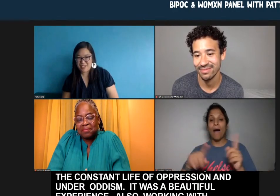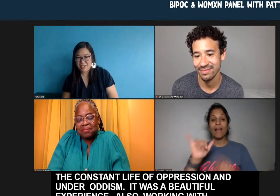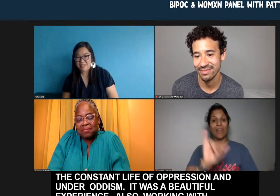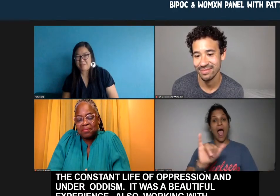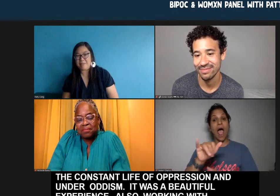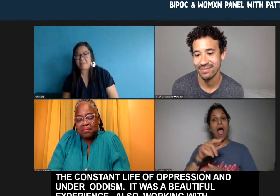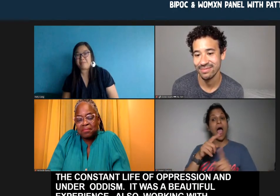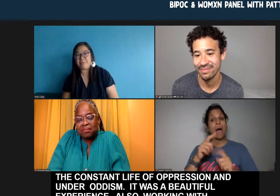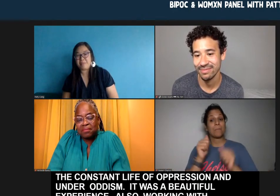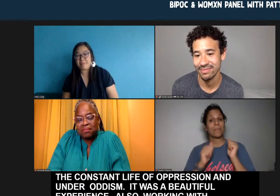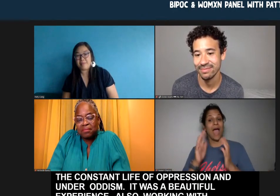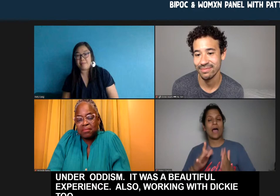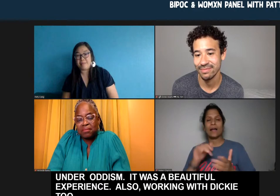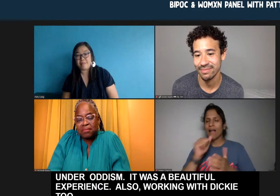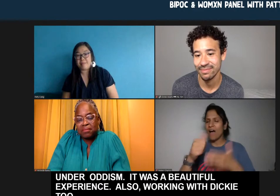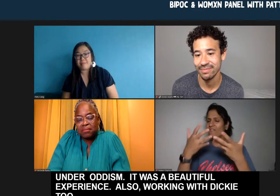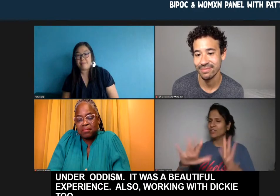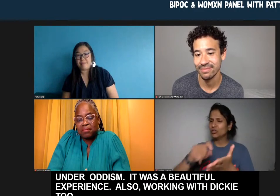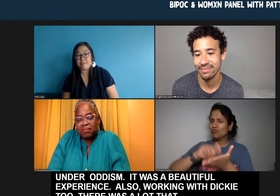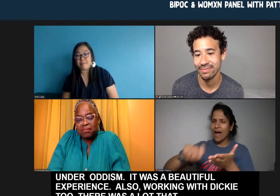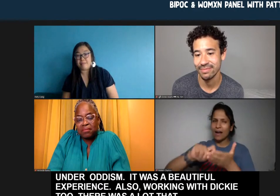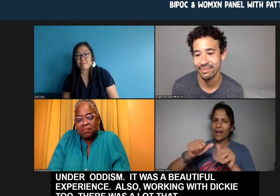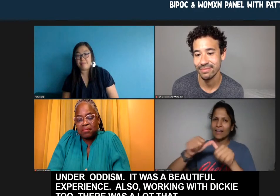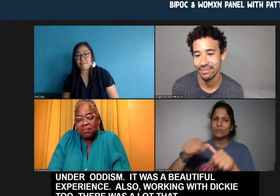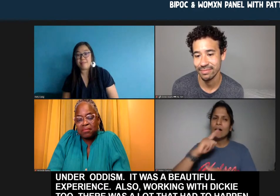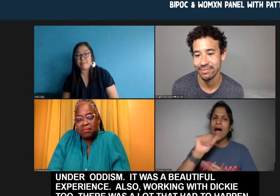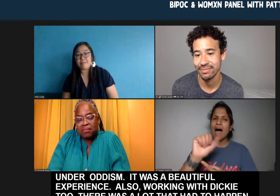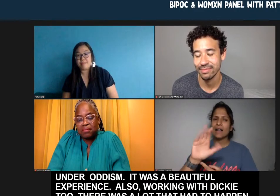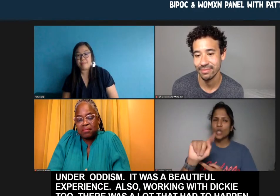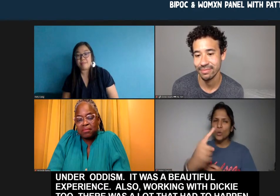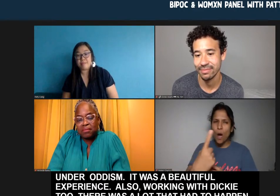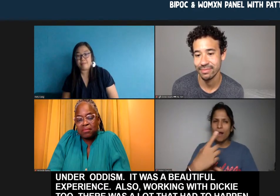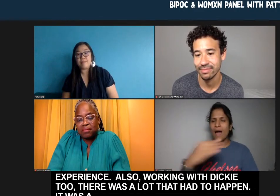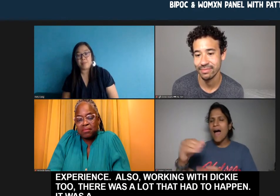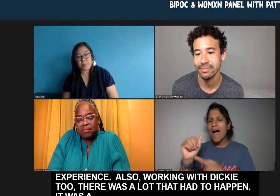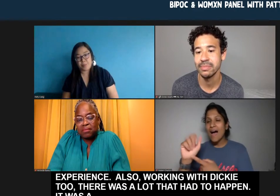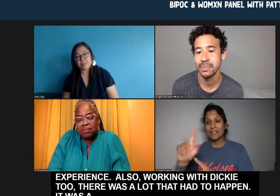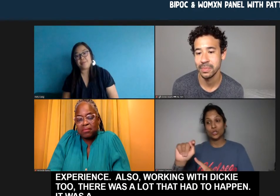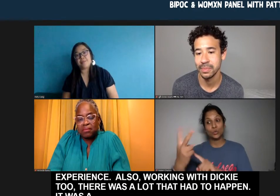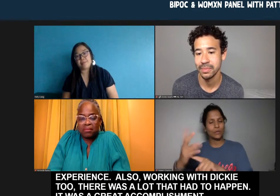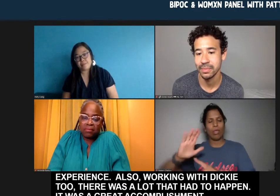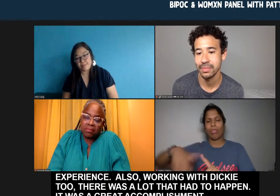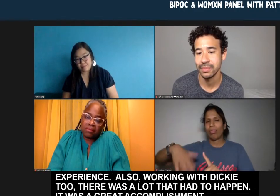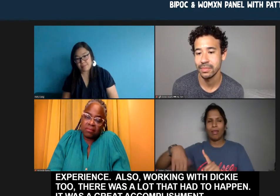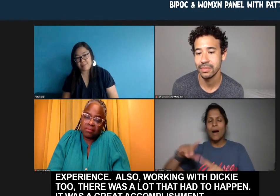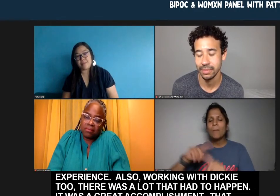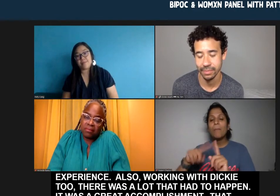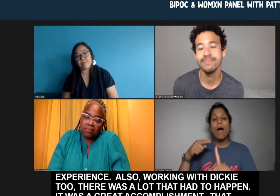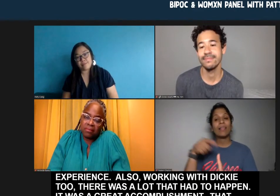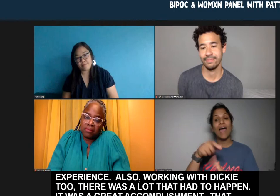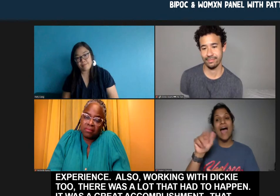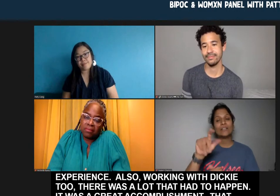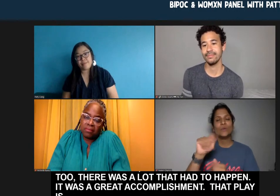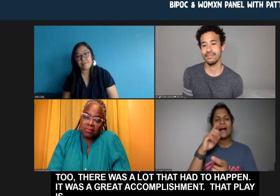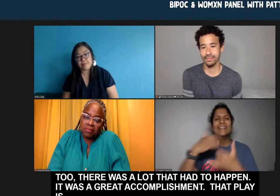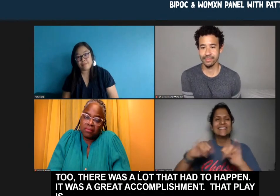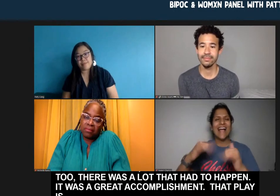happen and it was a great accomplishment, but that play is still not completely done in its writing. Act one and act two have not been written yet,